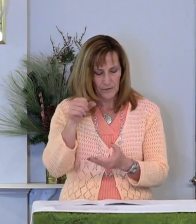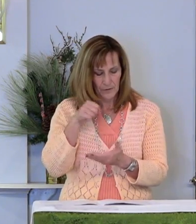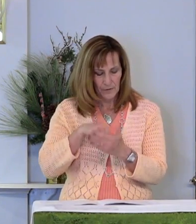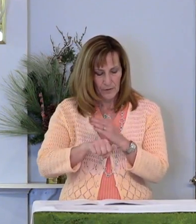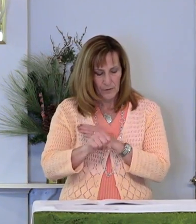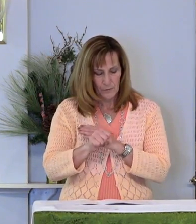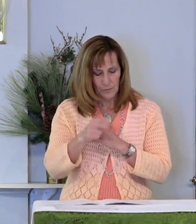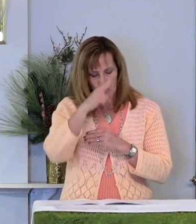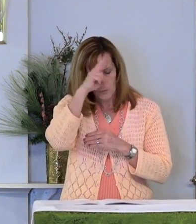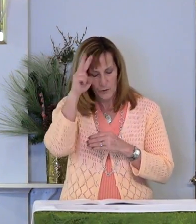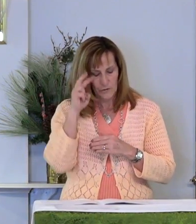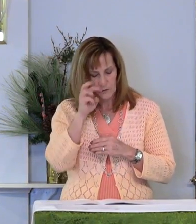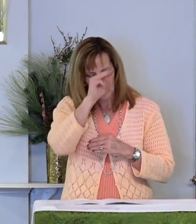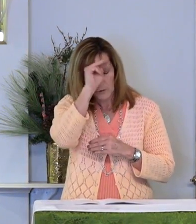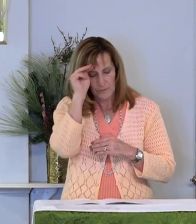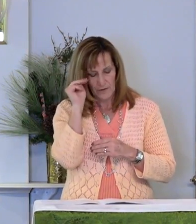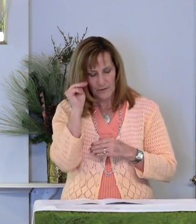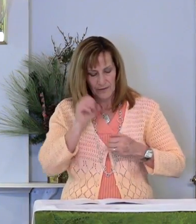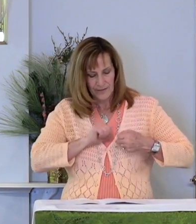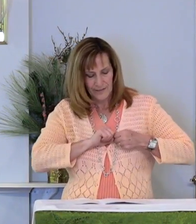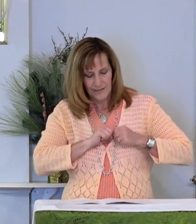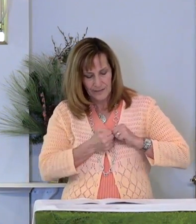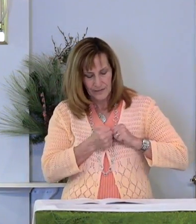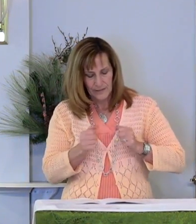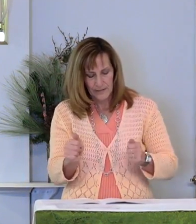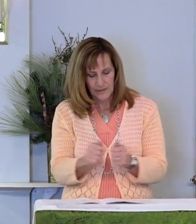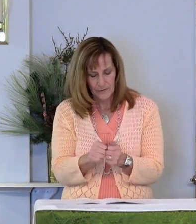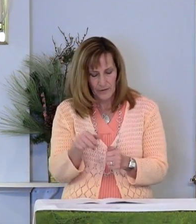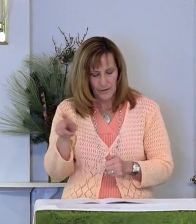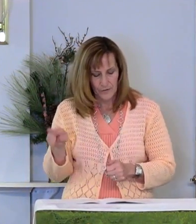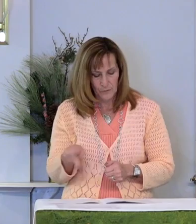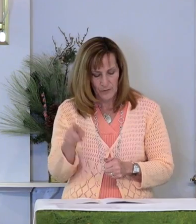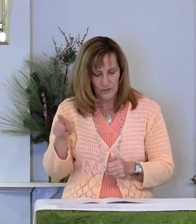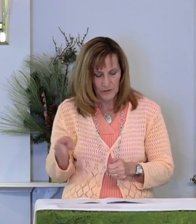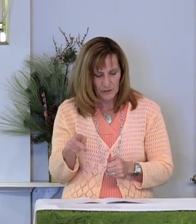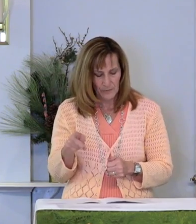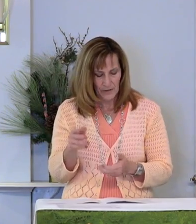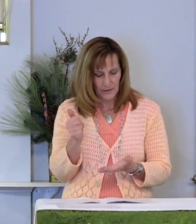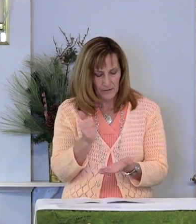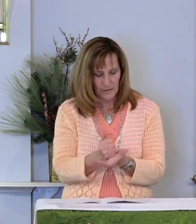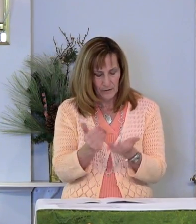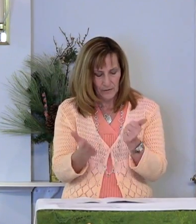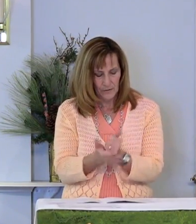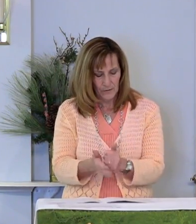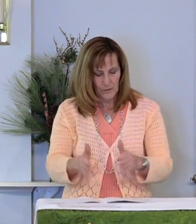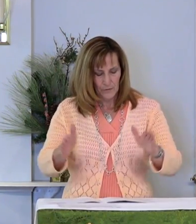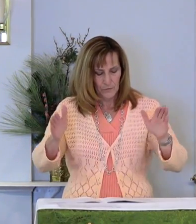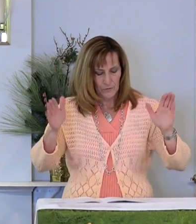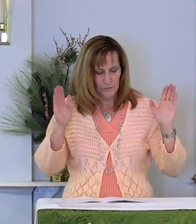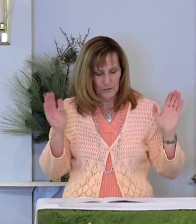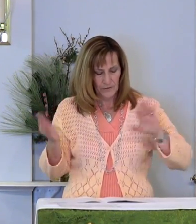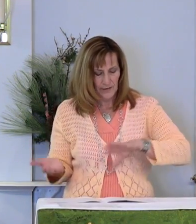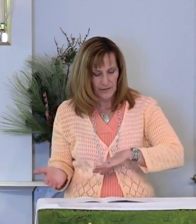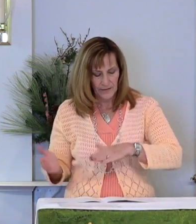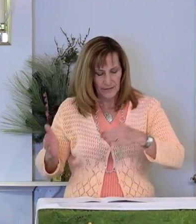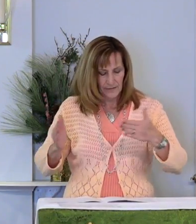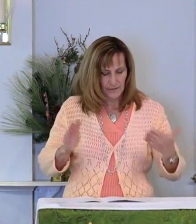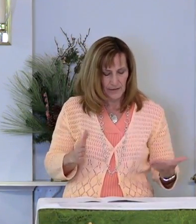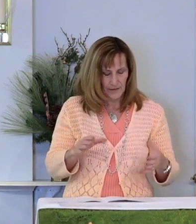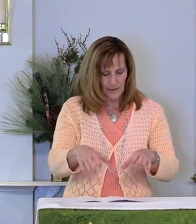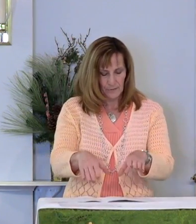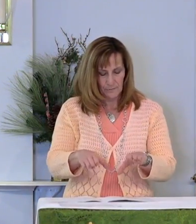Spirit, born of the Virgin Mary, suffered under Pontius Pilate, was crucified,